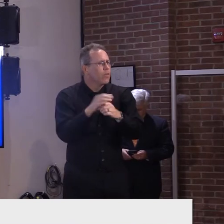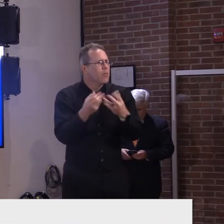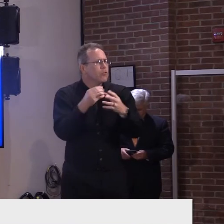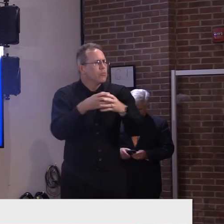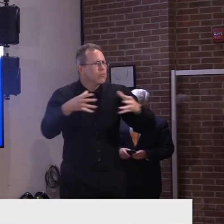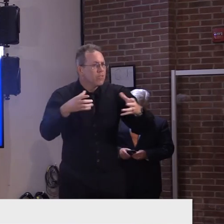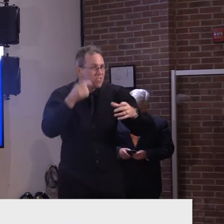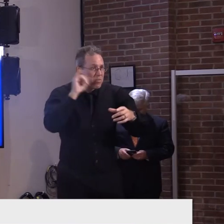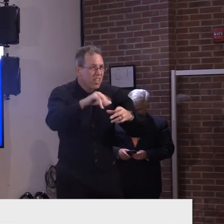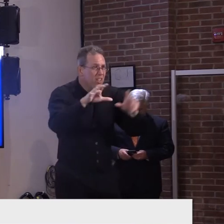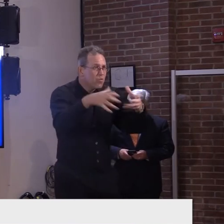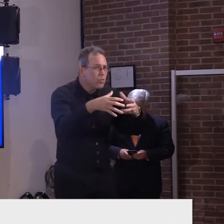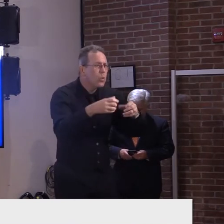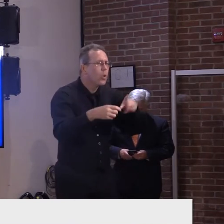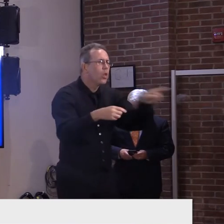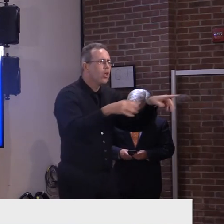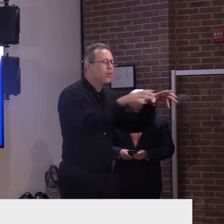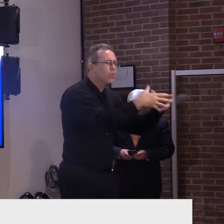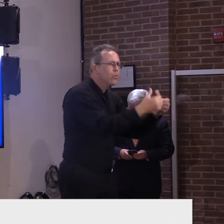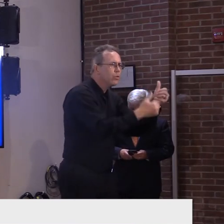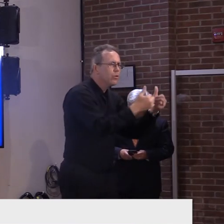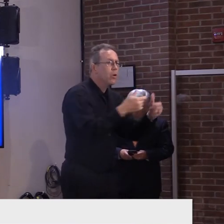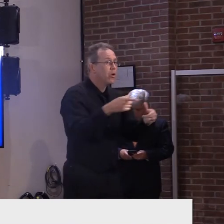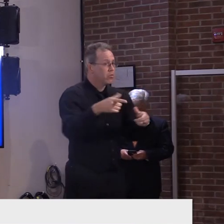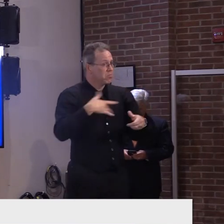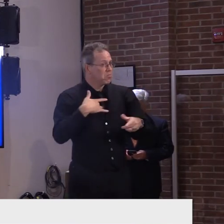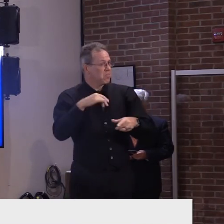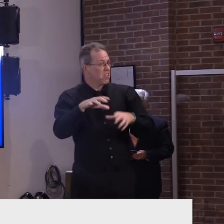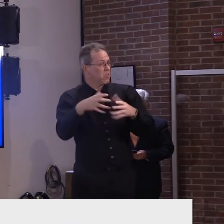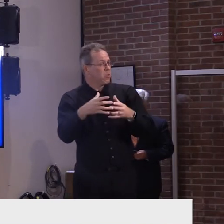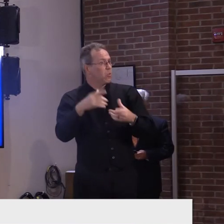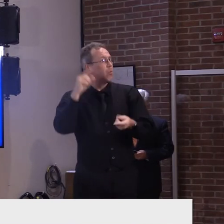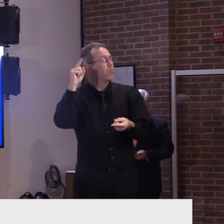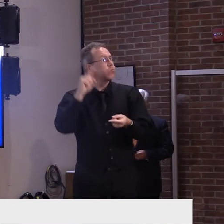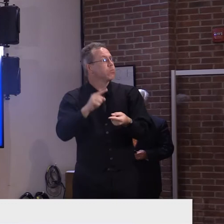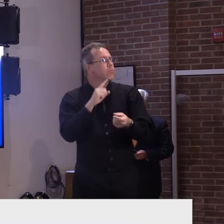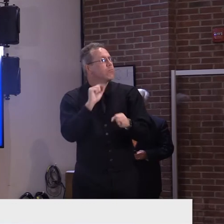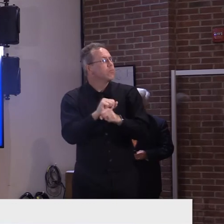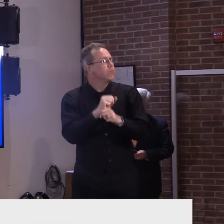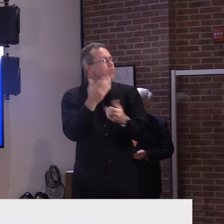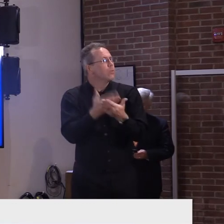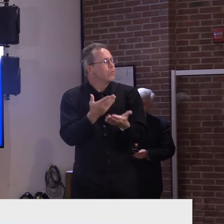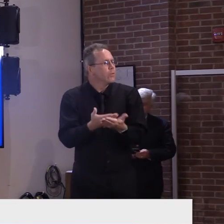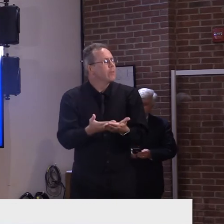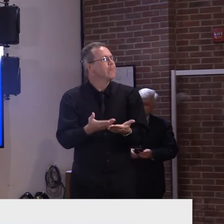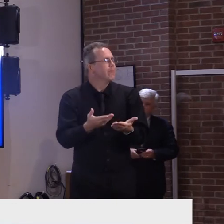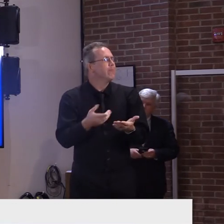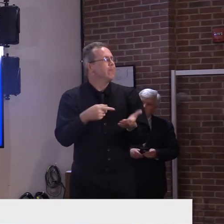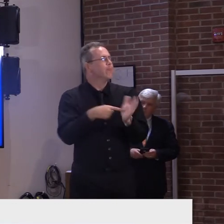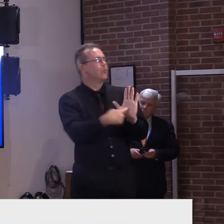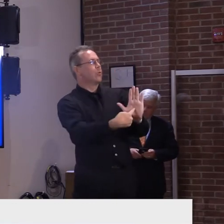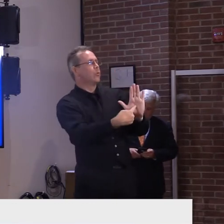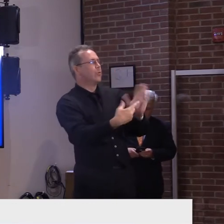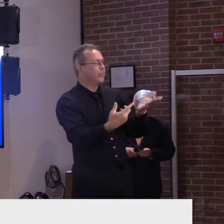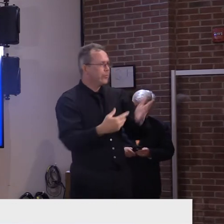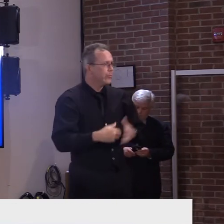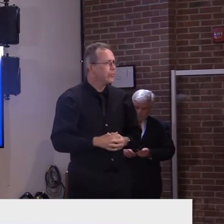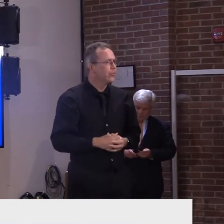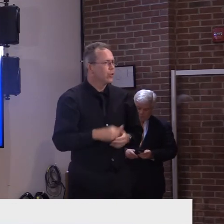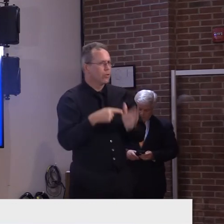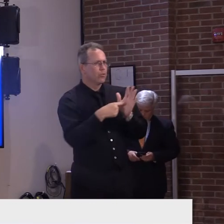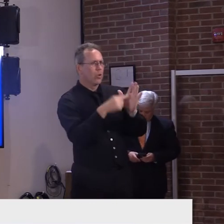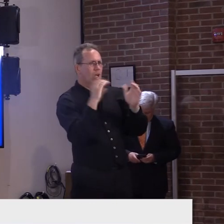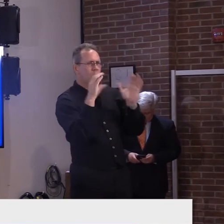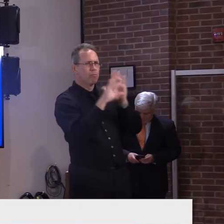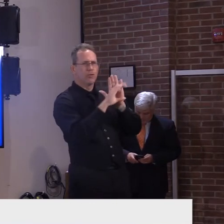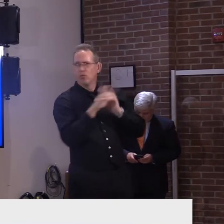that our reported cases will soon fall as well. So it's a leading indicator. Yeah, again, it is a model,